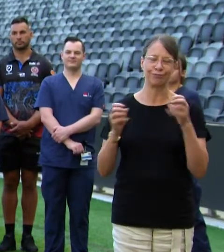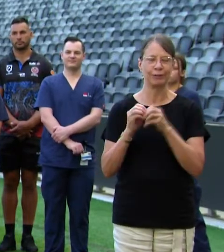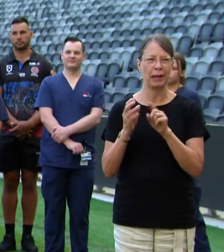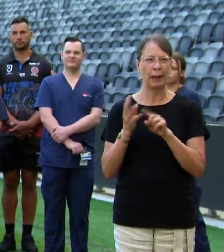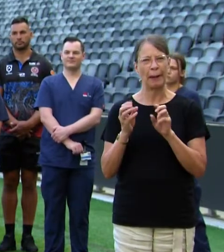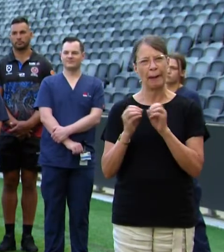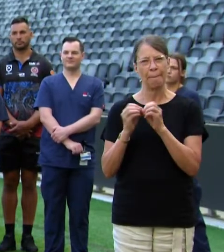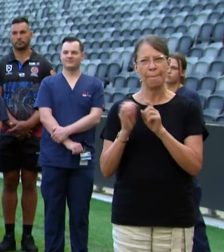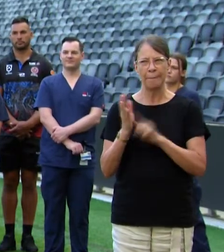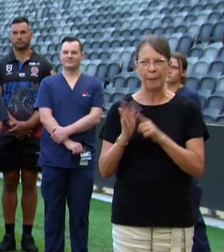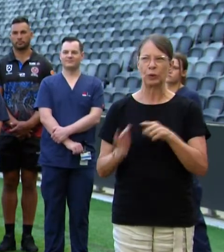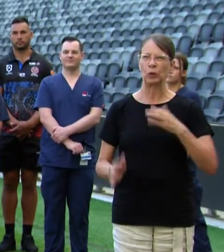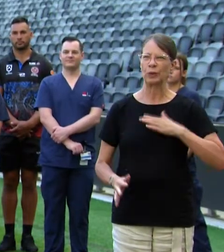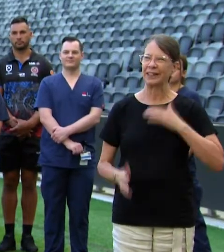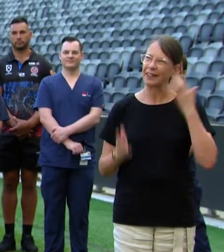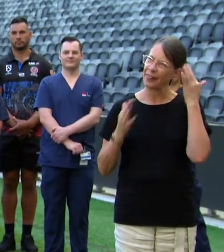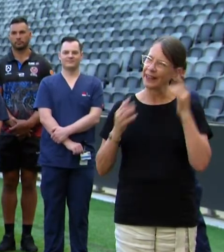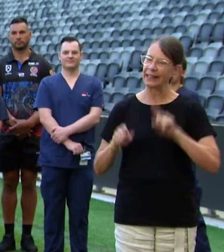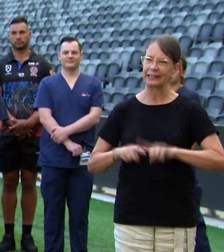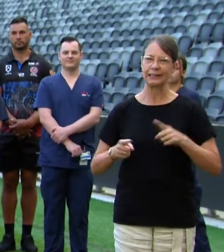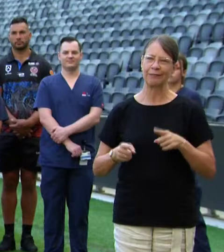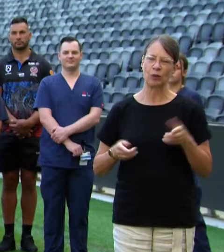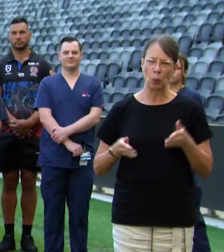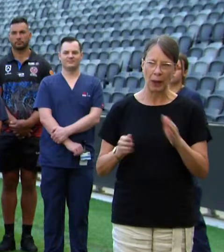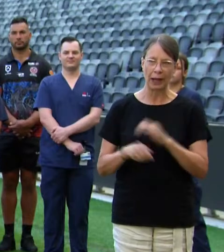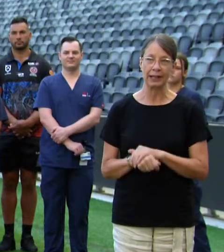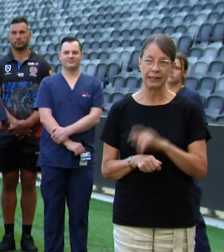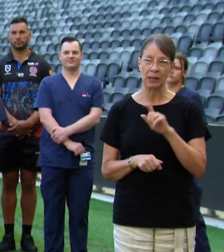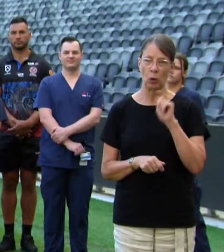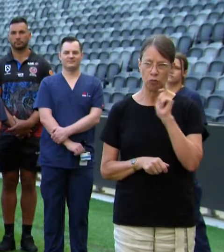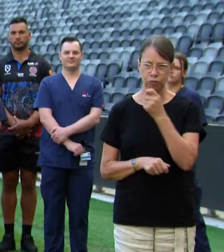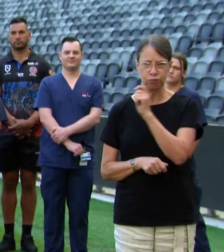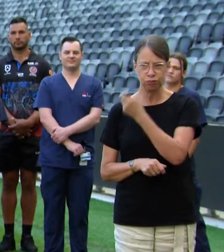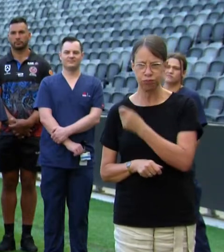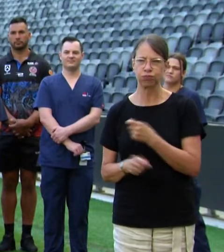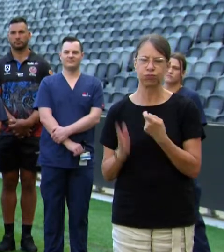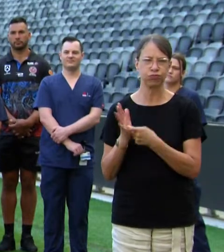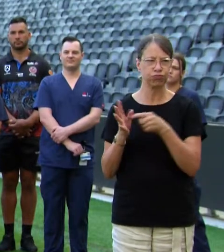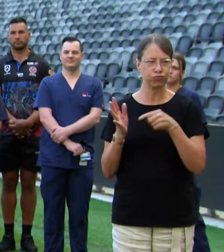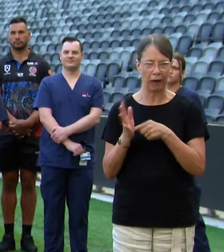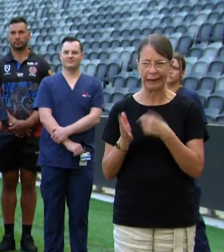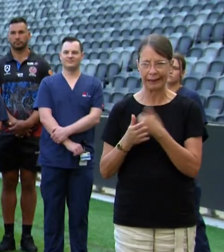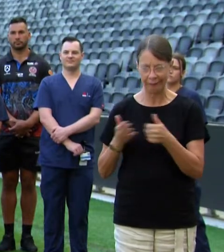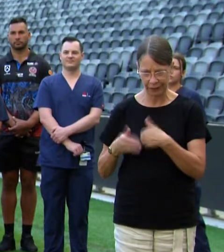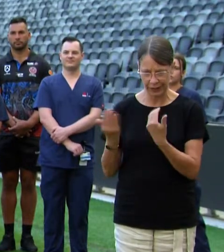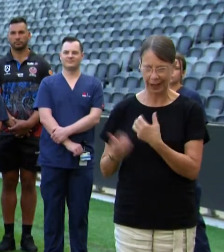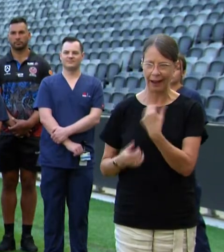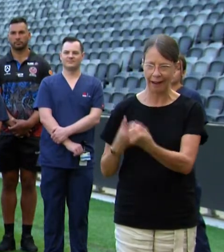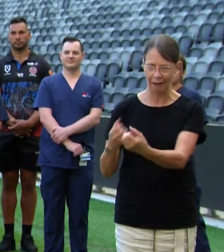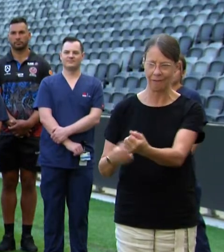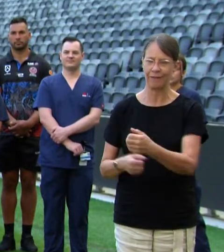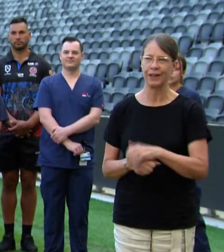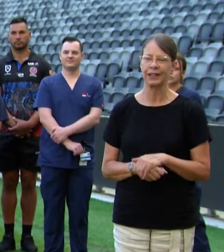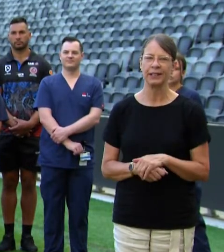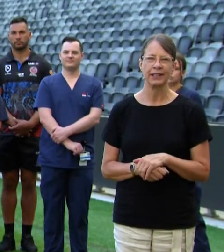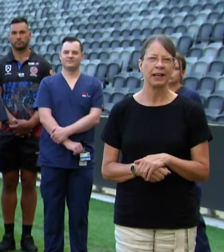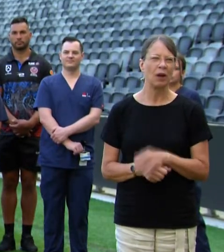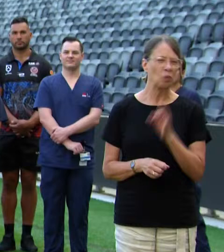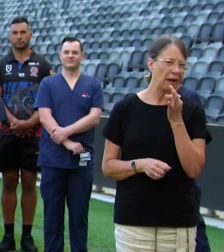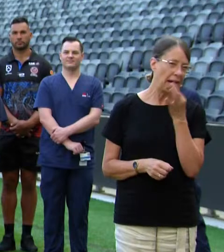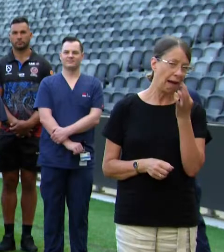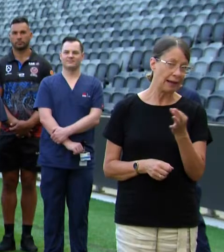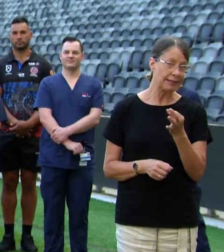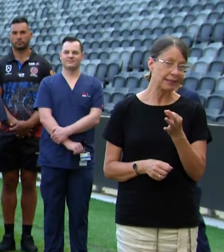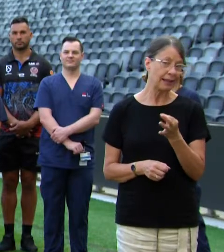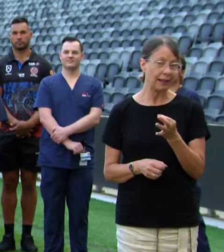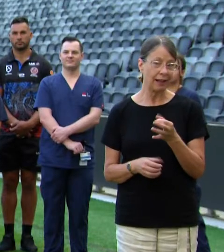The rapid antigen testing is critical, and that's happening every day. We're asking the players to take reasonable measures to stay safe,